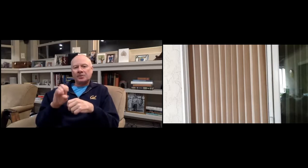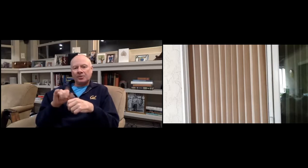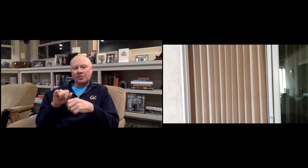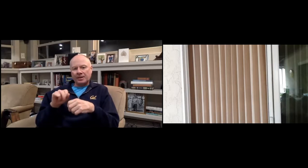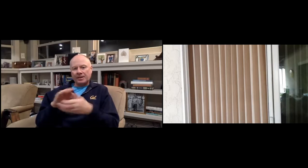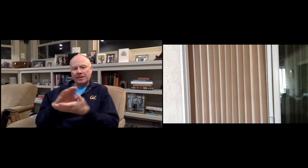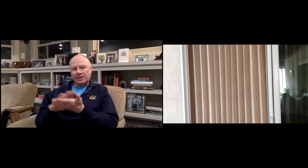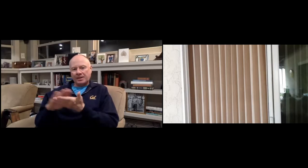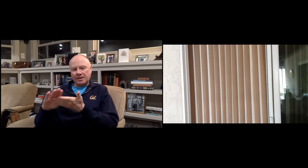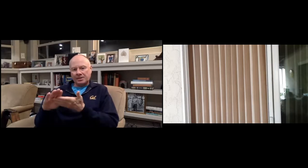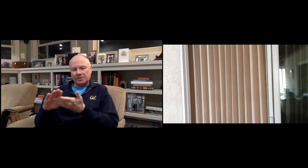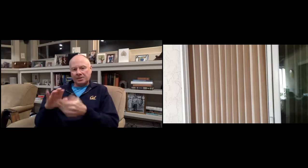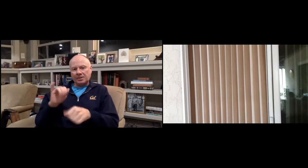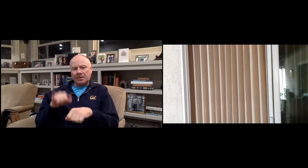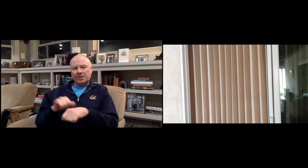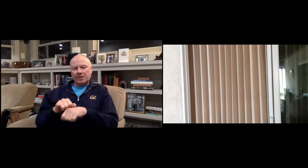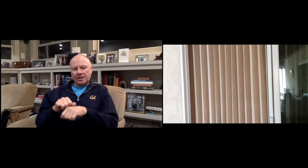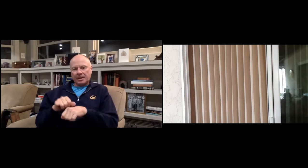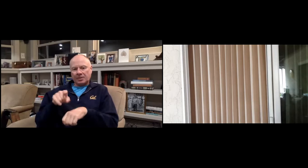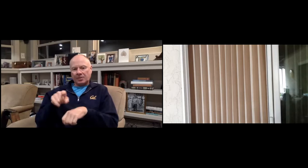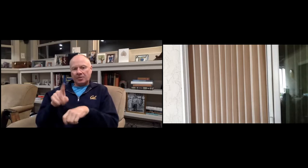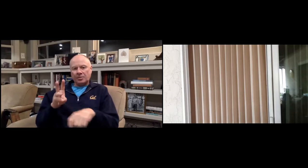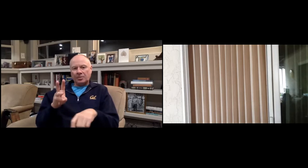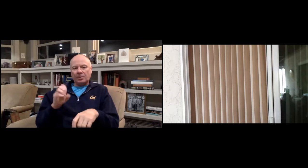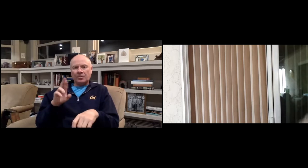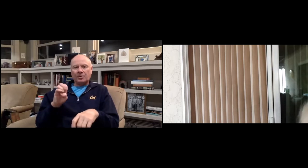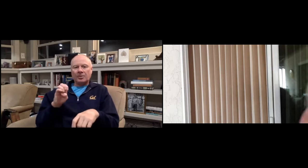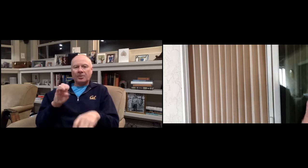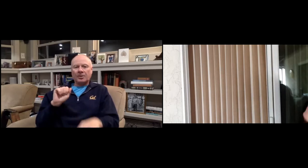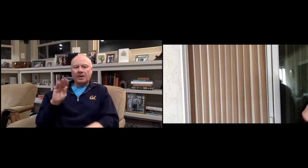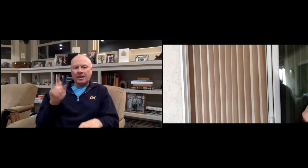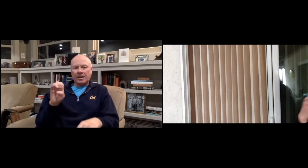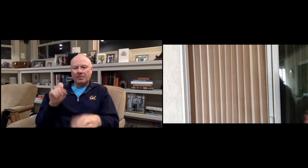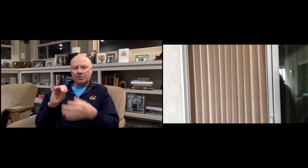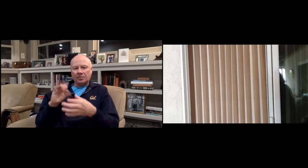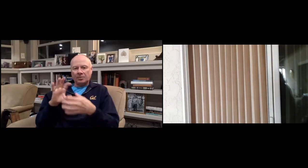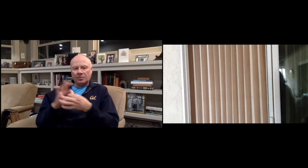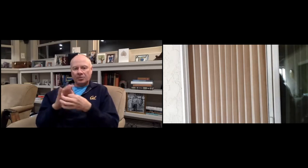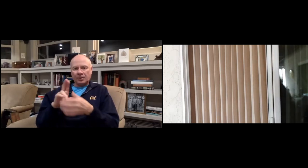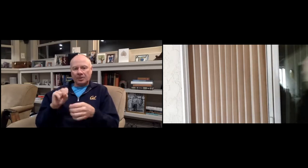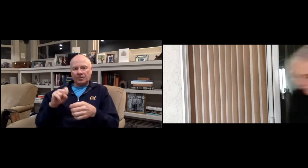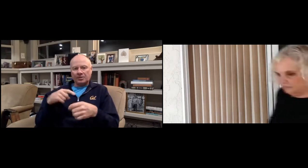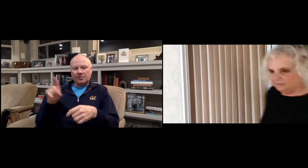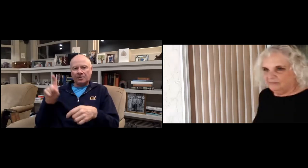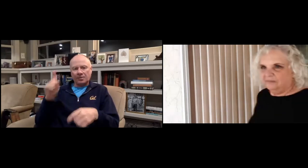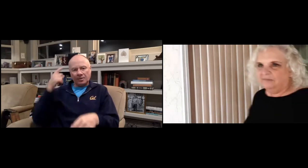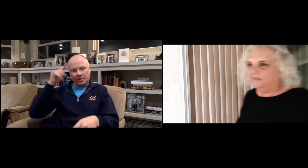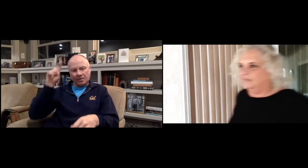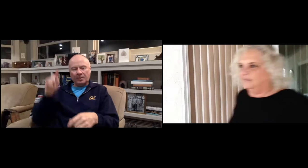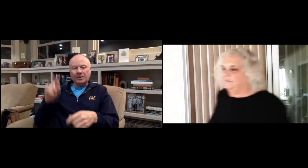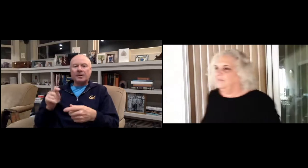It's really nice that you were able to join us